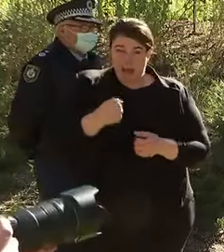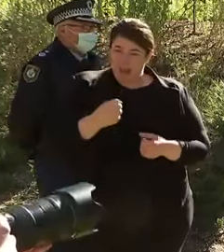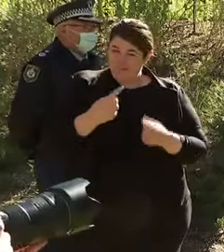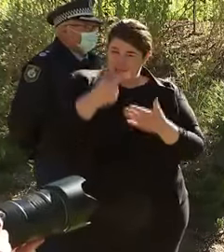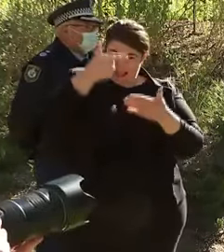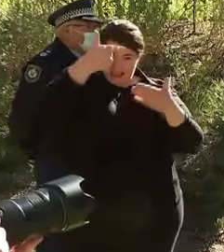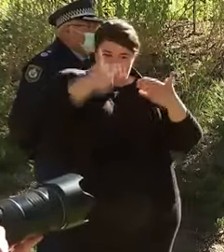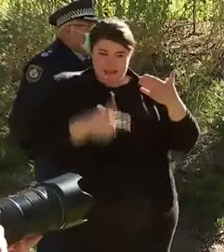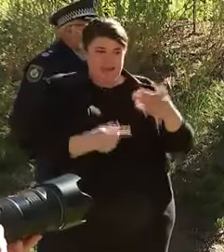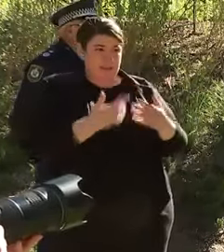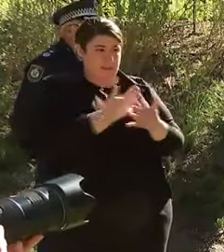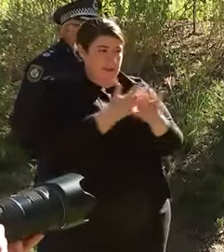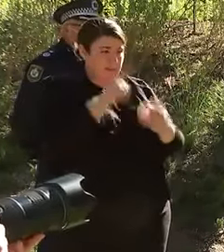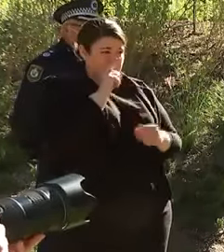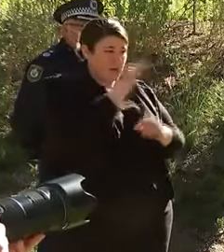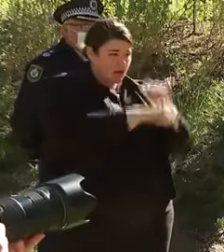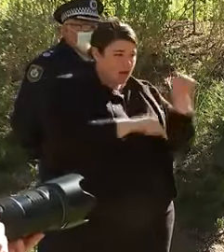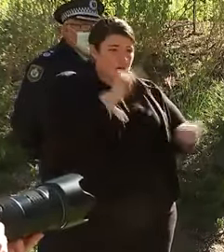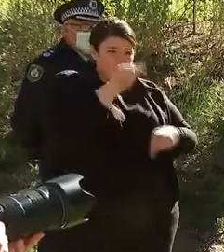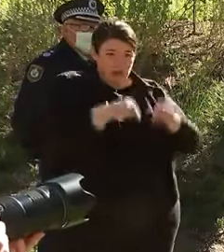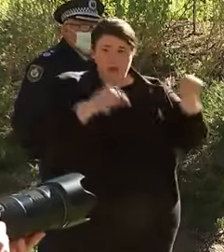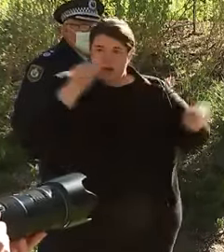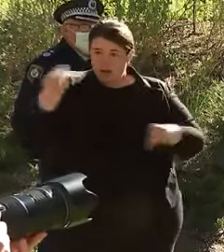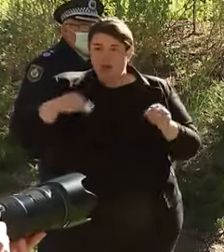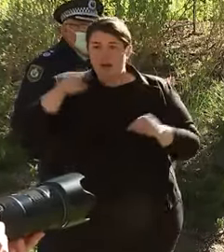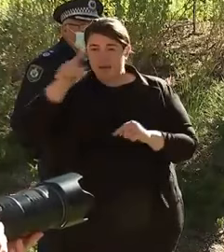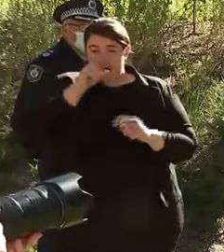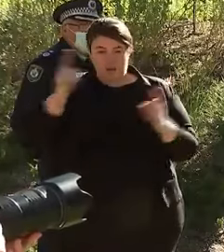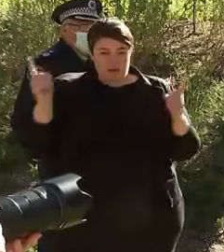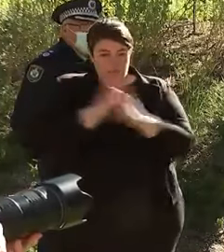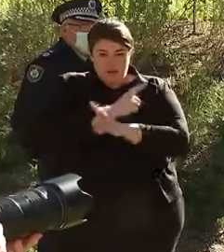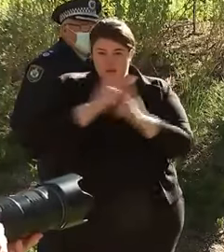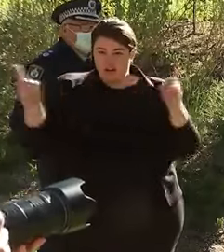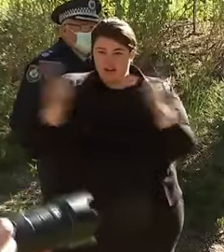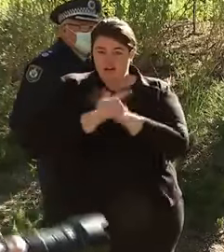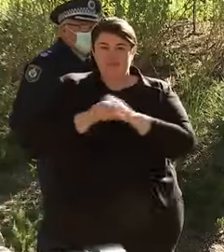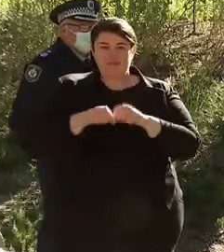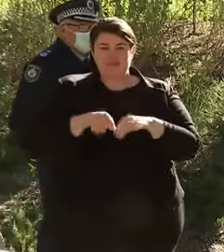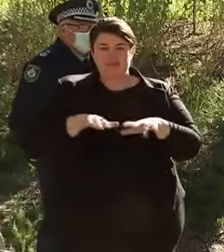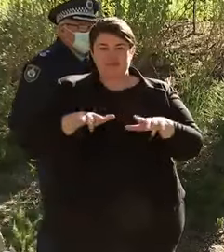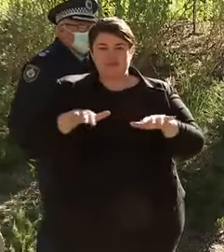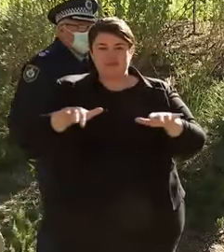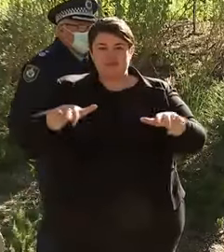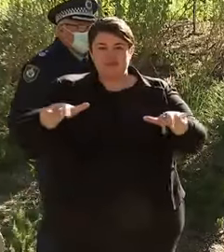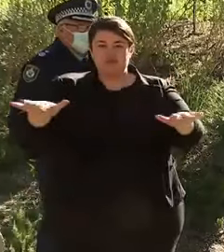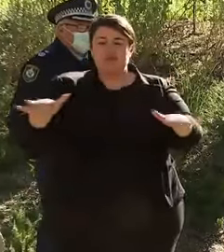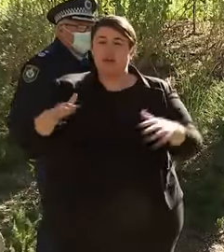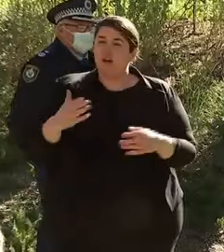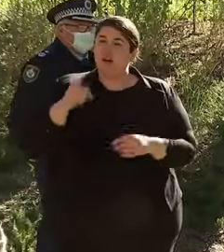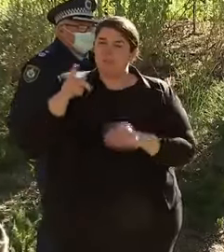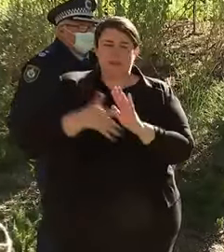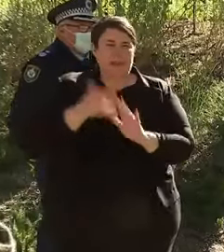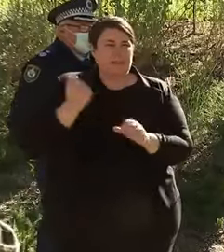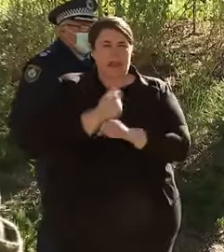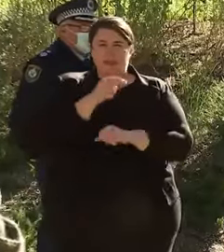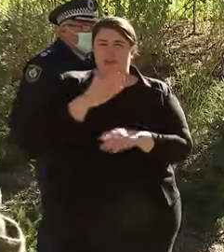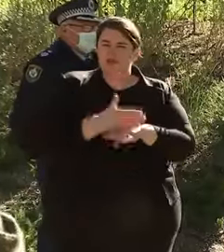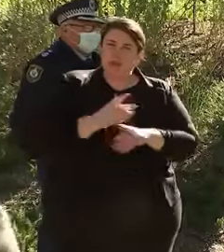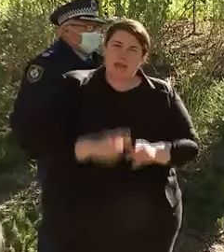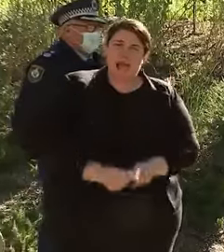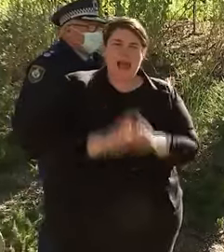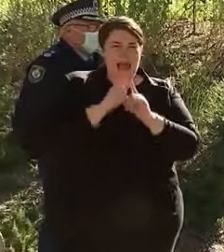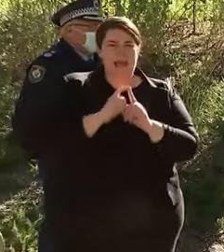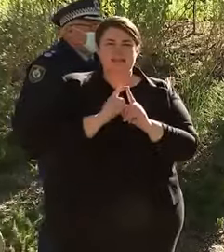ongoing list of large venues with a large number of potential close contacts, that exacerbates the job they have to do. But now that